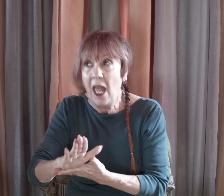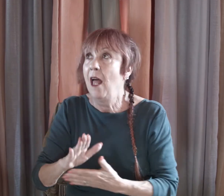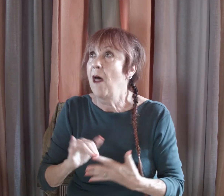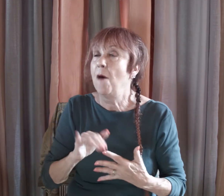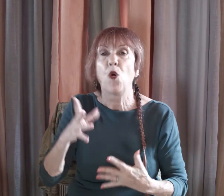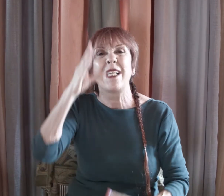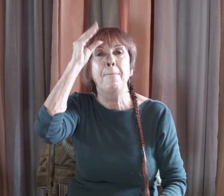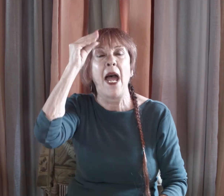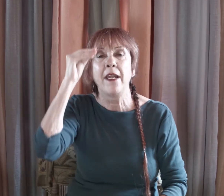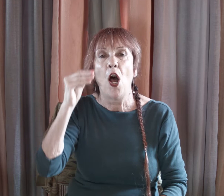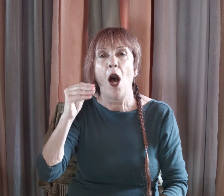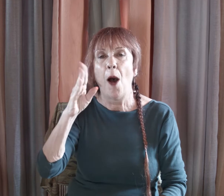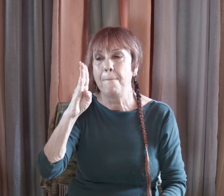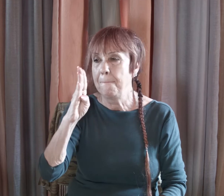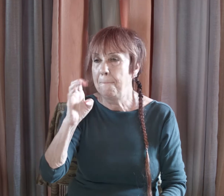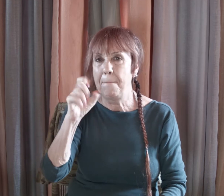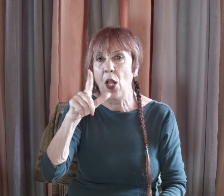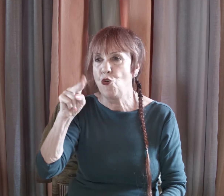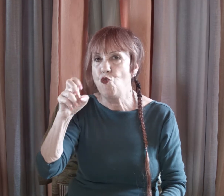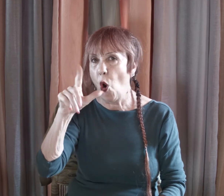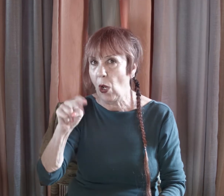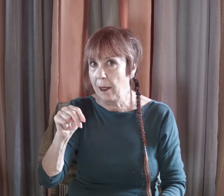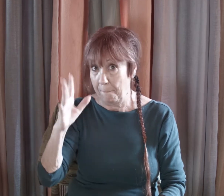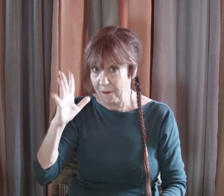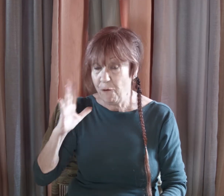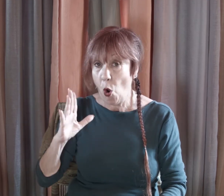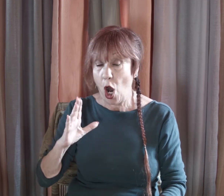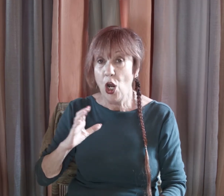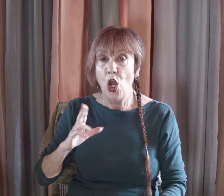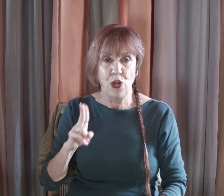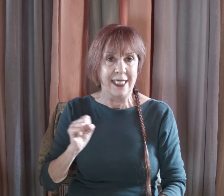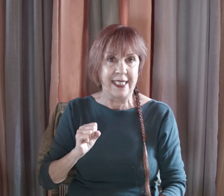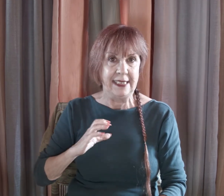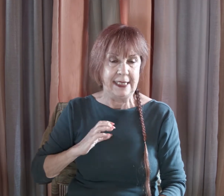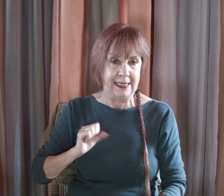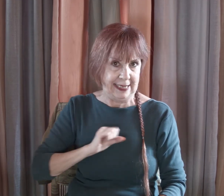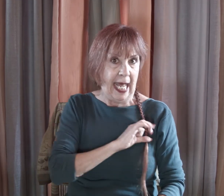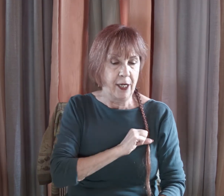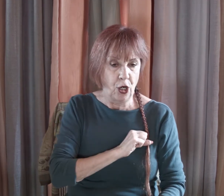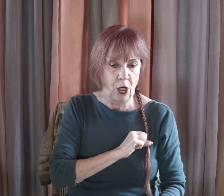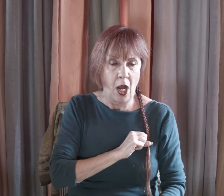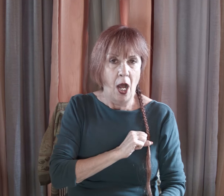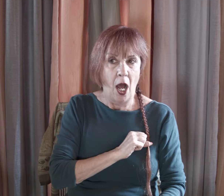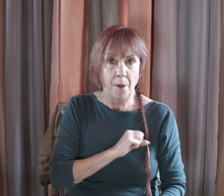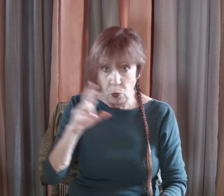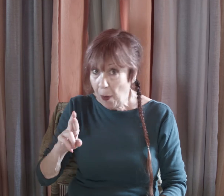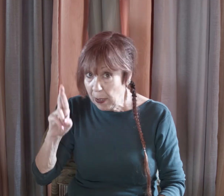included Bill Nolan, who was a former United States Senator from California, Republican. Today, he would be considered a radical